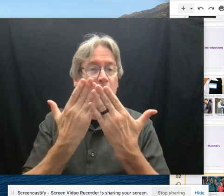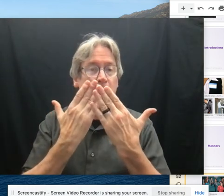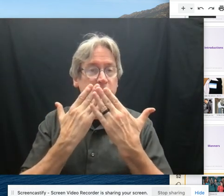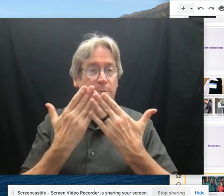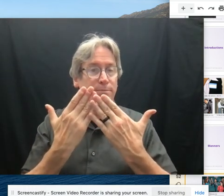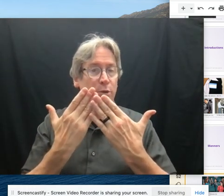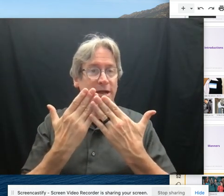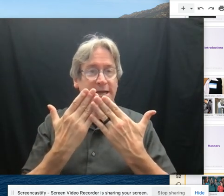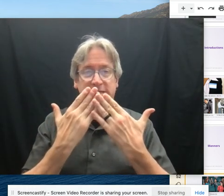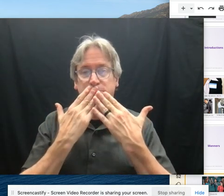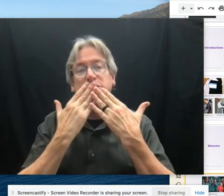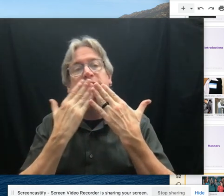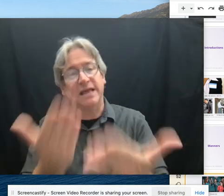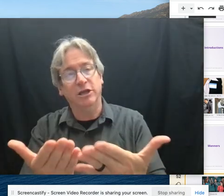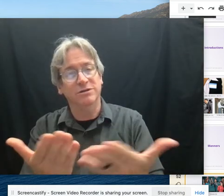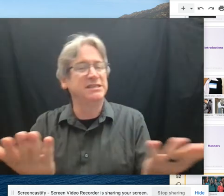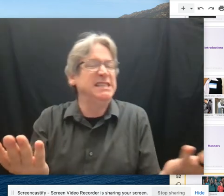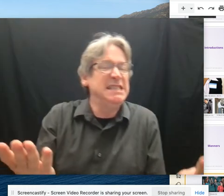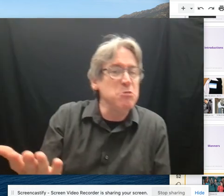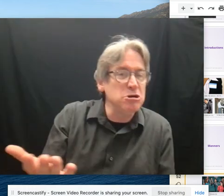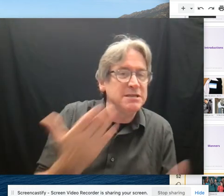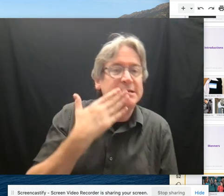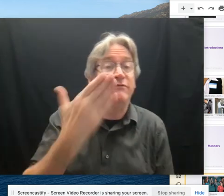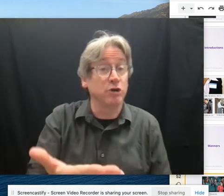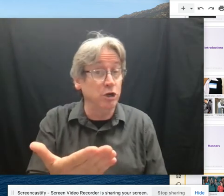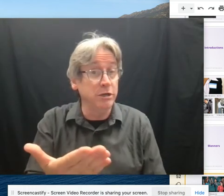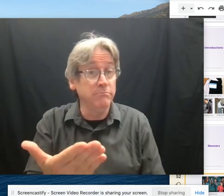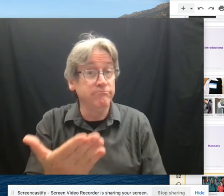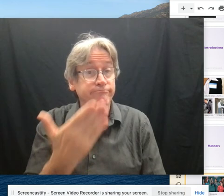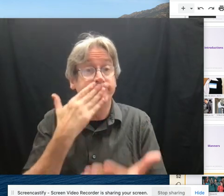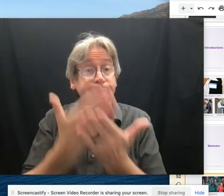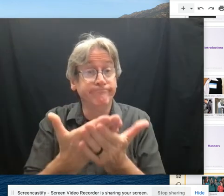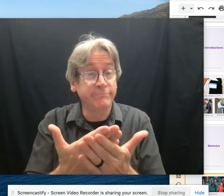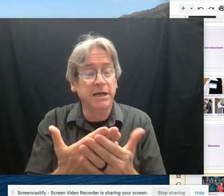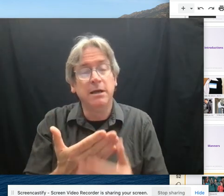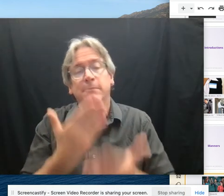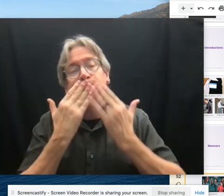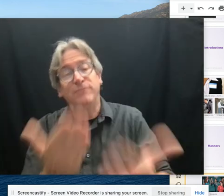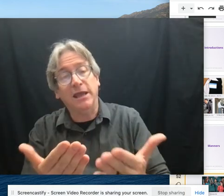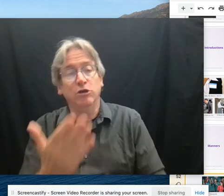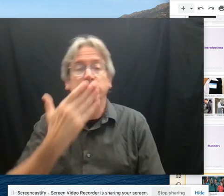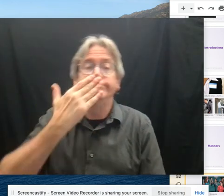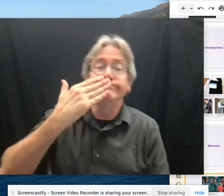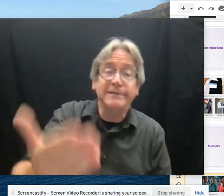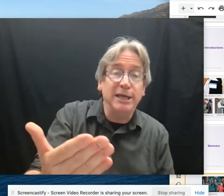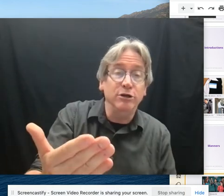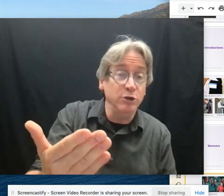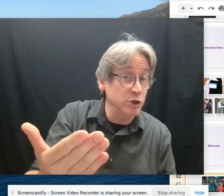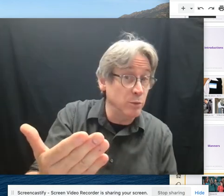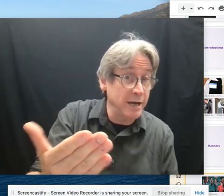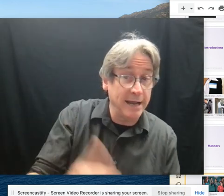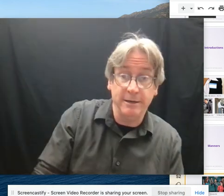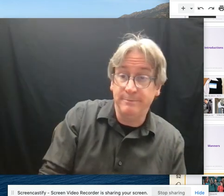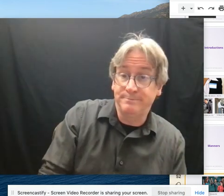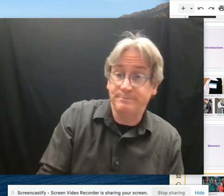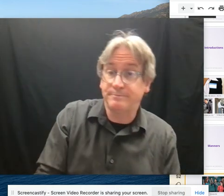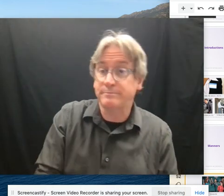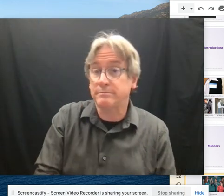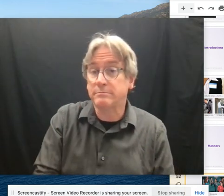you is double blowing a kiss. Thank you. It's similar to the sign for good. Thank you. You can do it